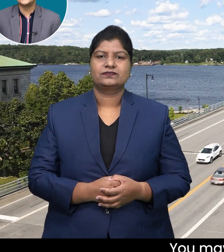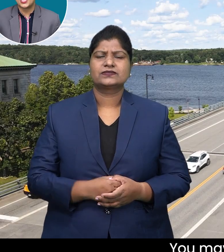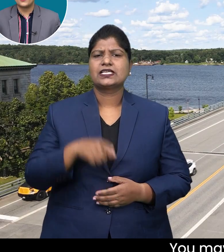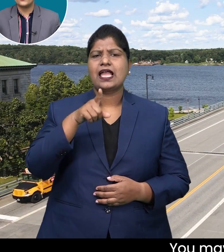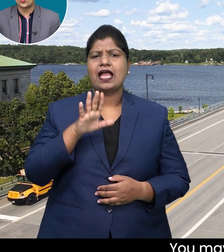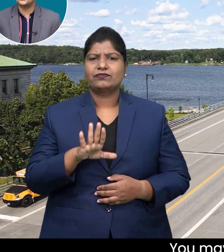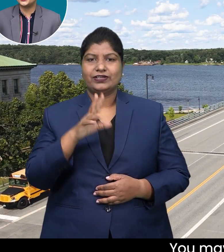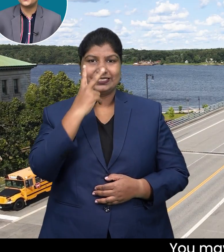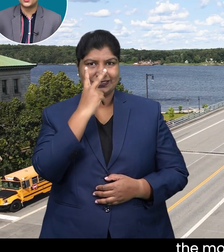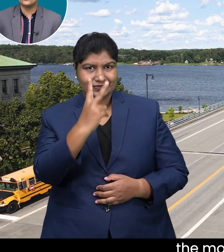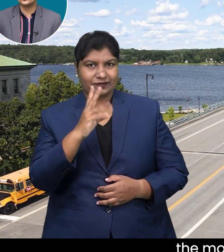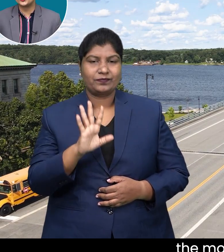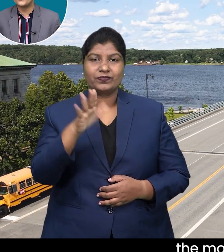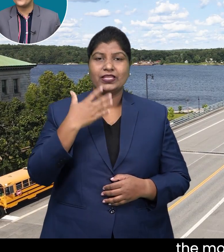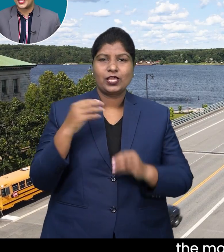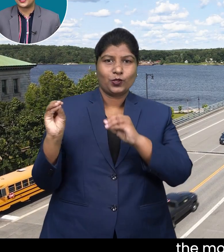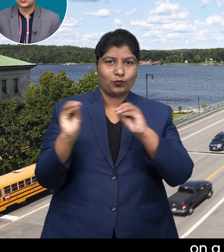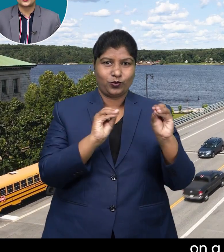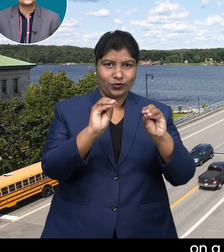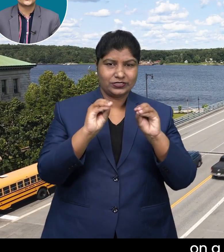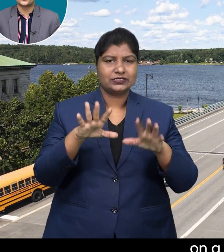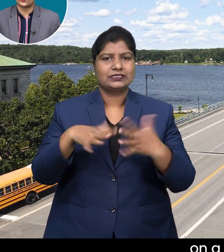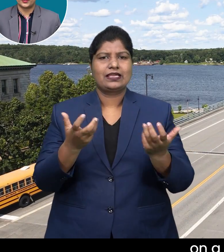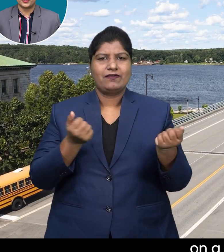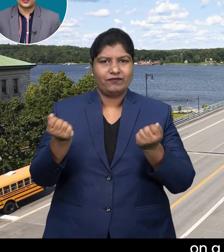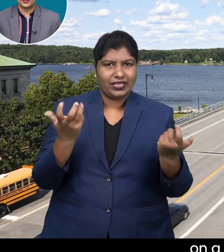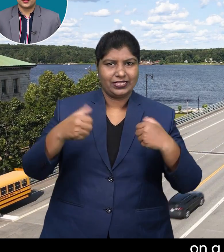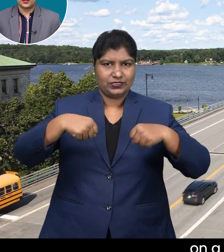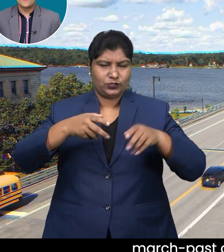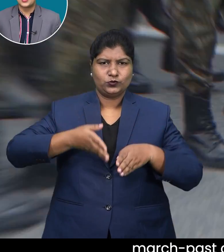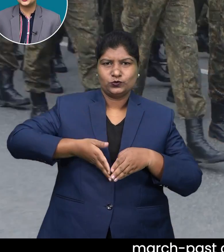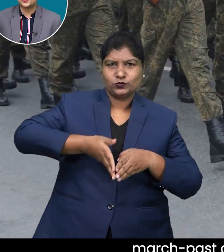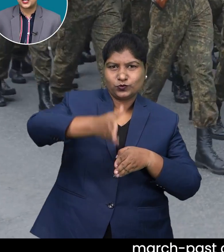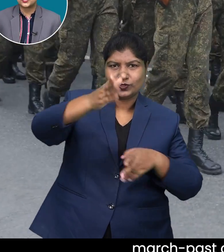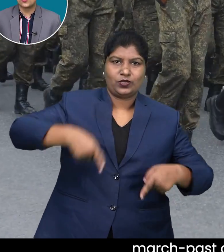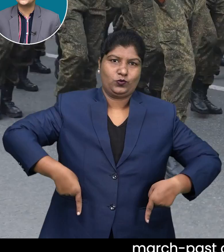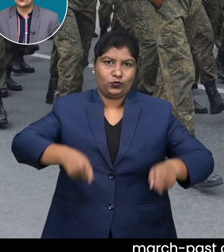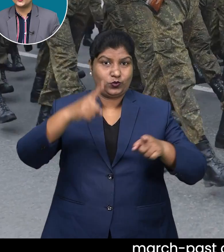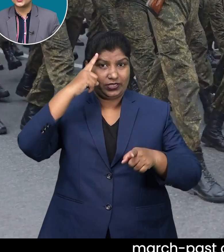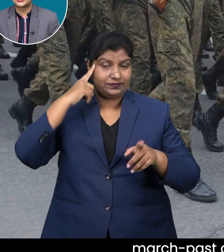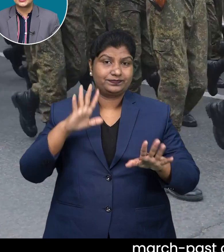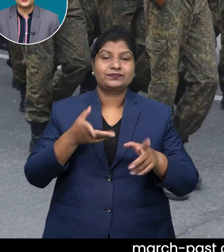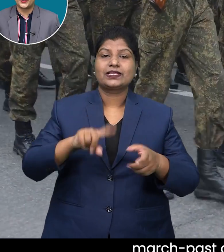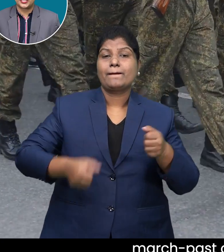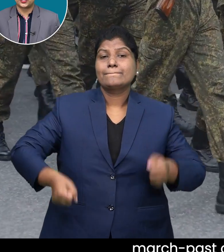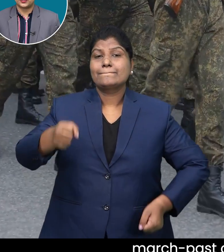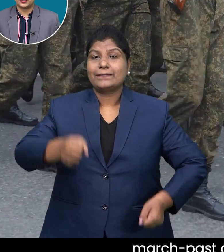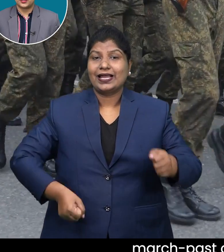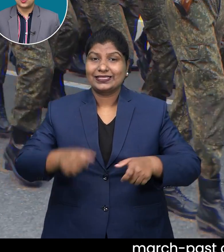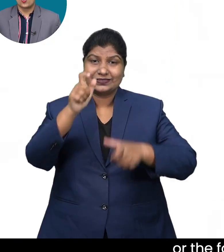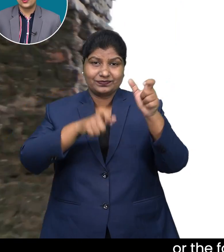You may have observed the motion of a vehicle on a straight road, march past of soldiers in a